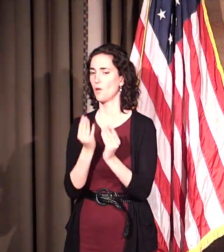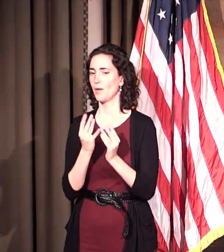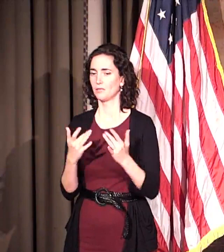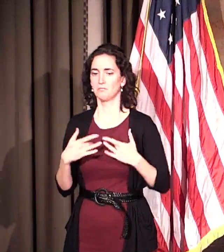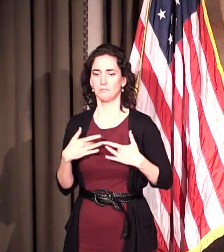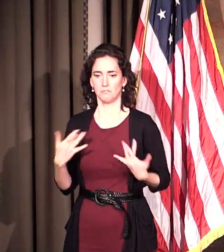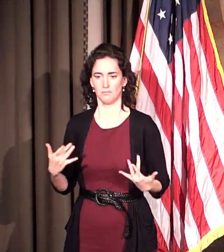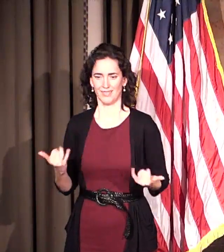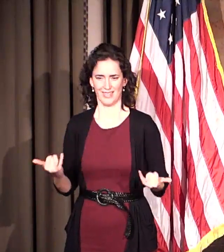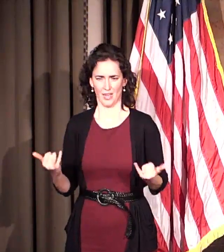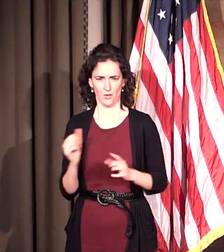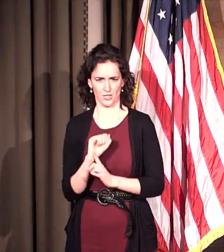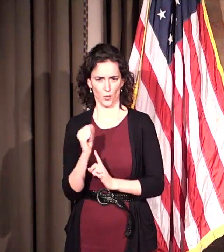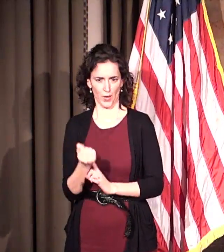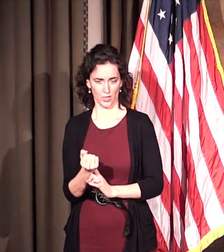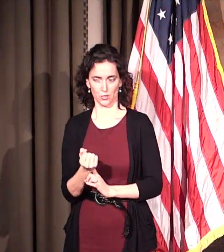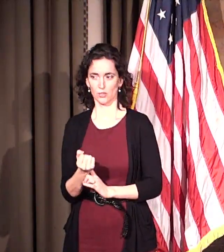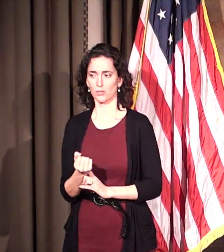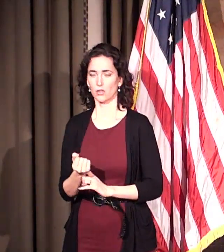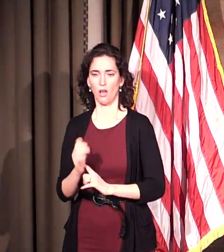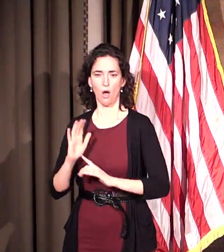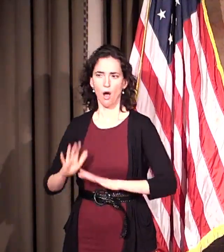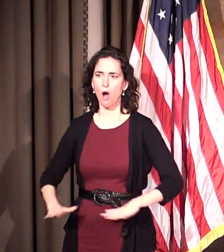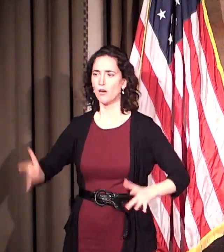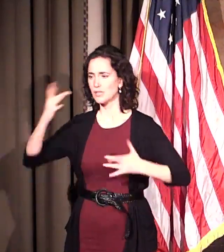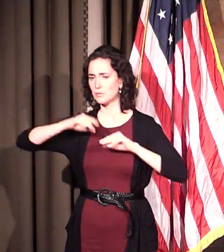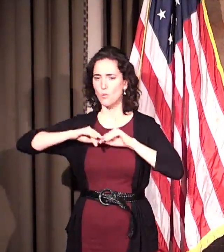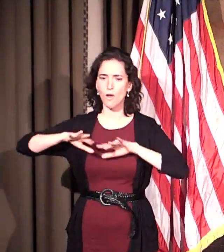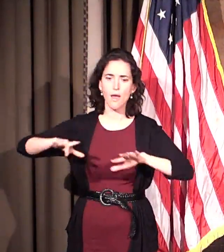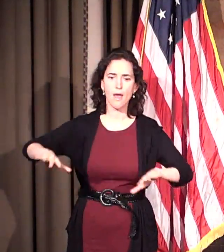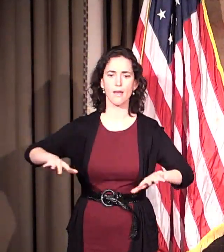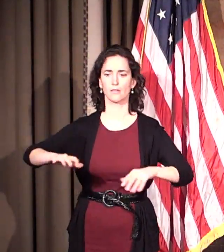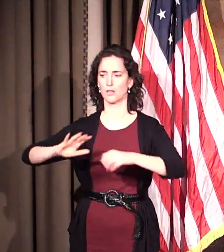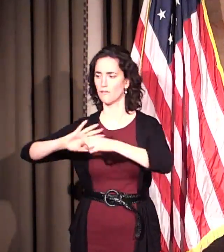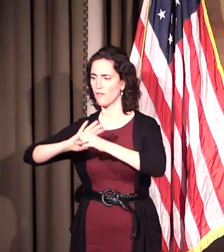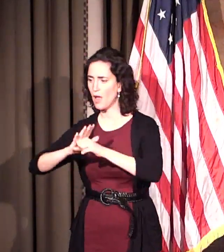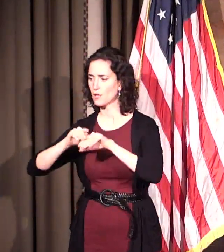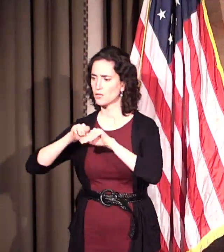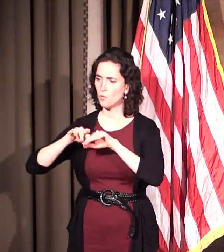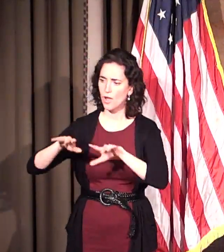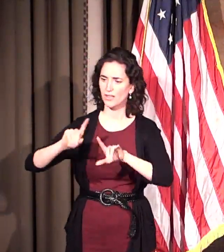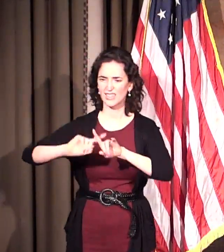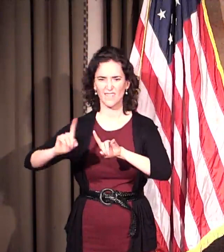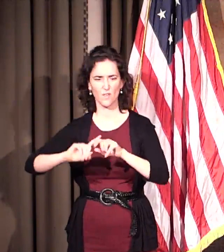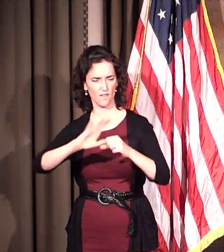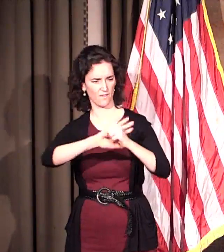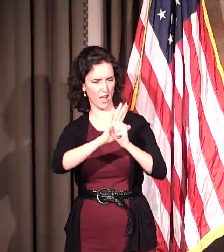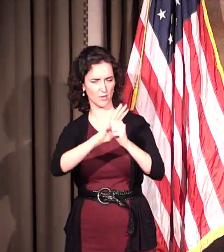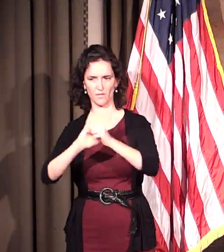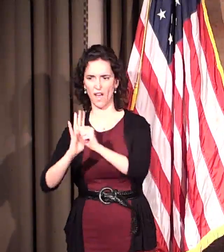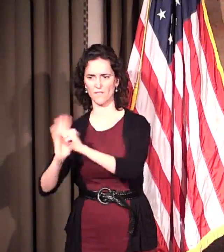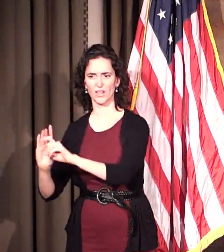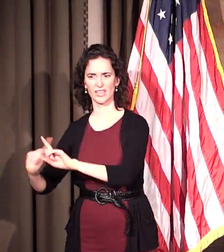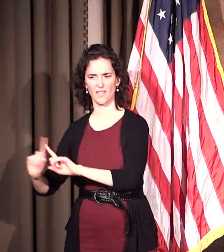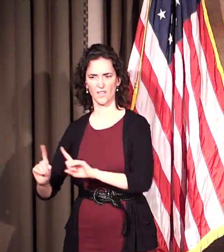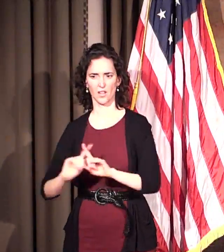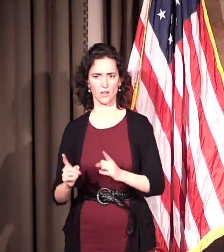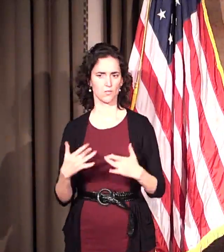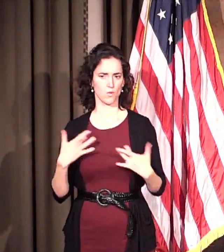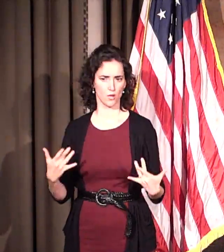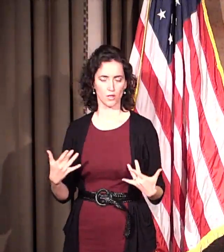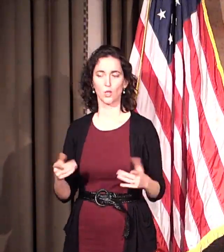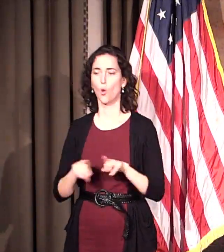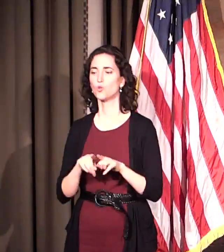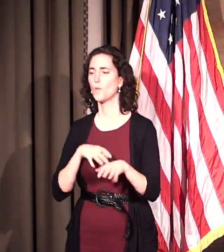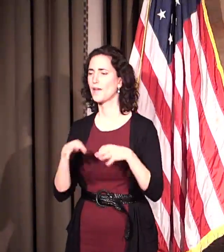where we are in terms of the pandemic and the spread of the virus. I'll talk about the variant, of course, talk about a vaccine update, and then I